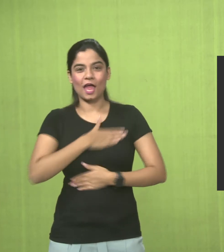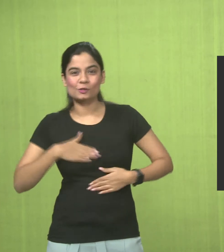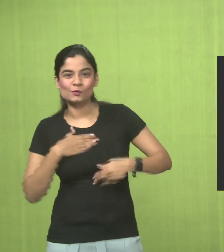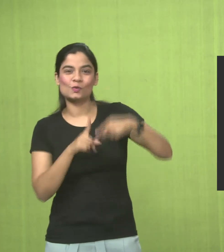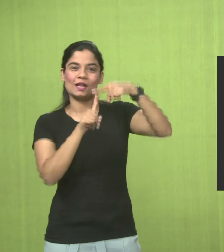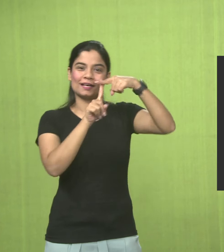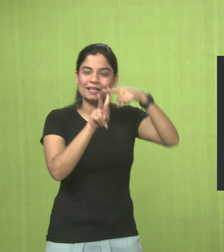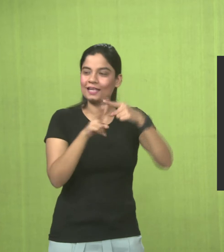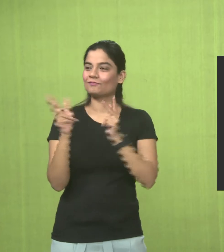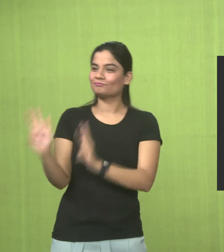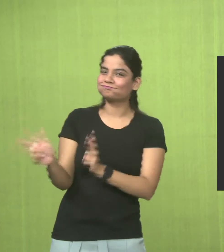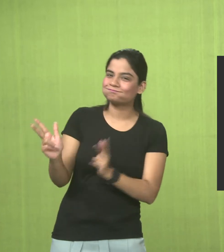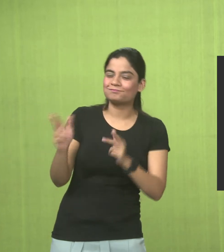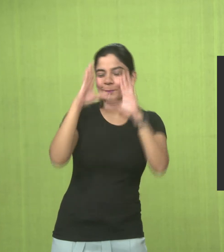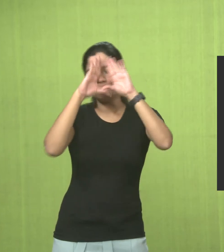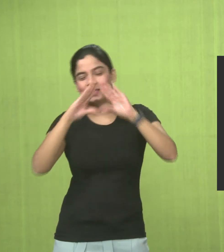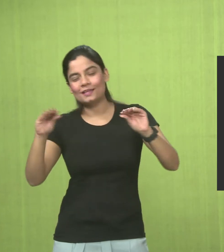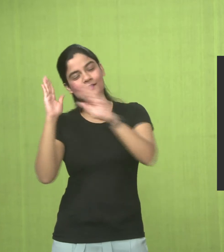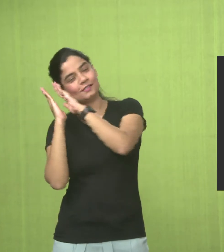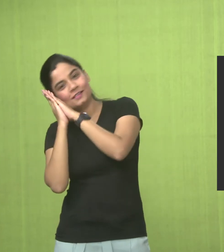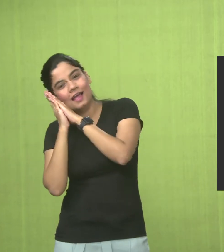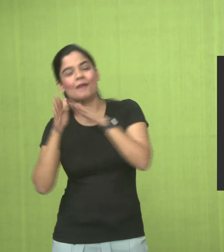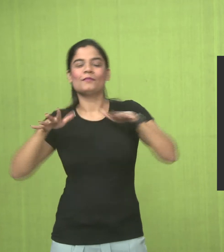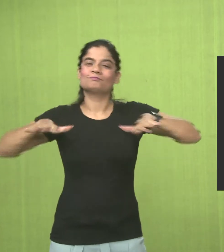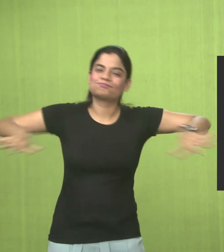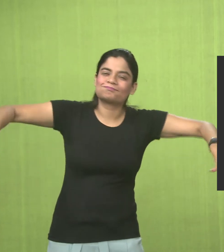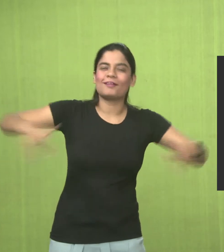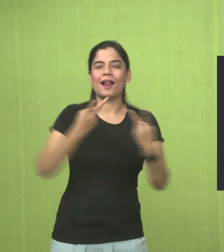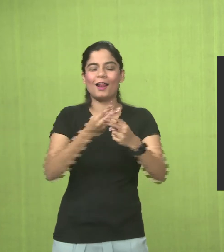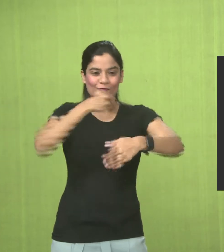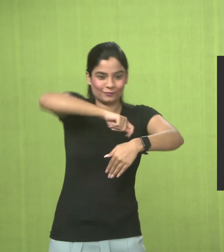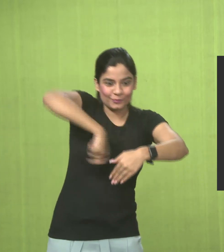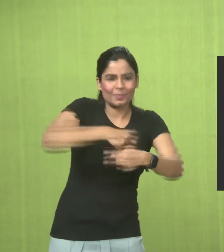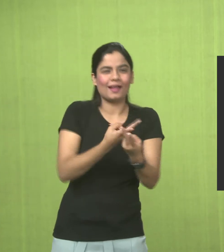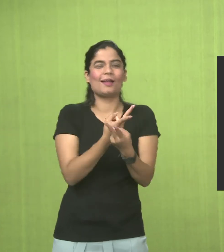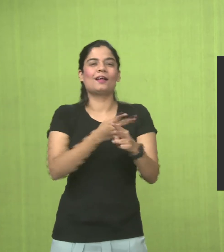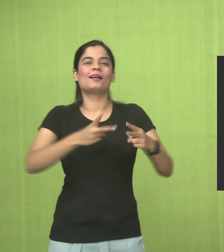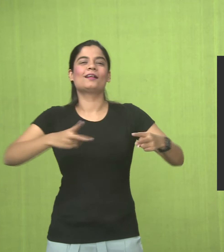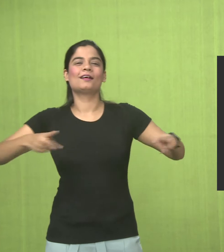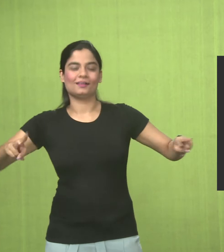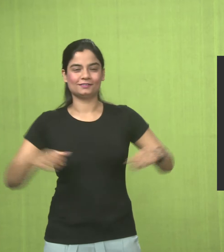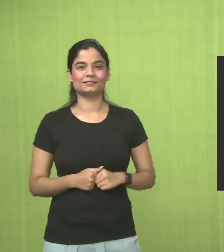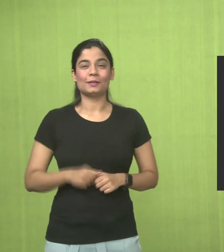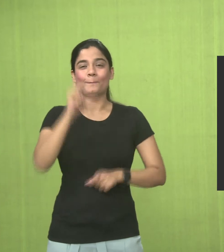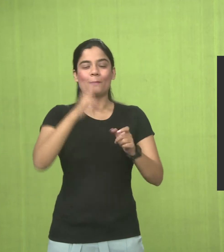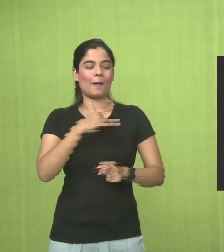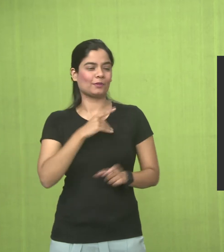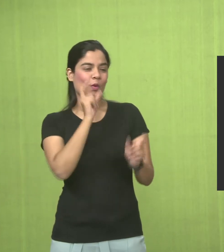has plays together, enjoys TV together, and has a peaceful time together. We cook together and we do a lot of